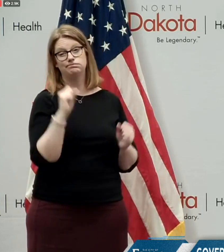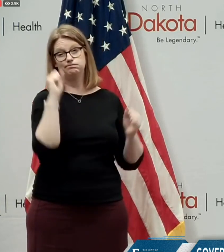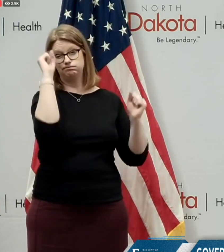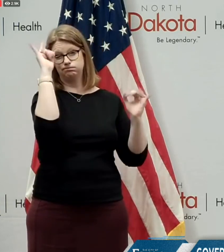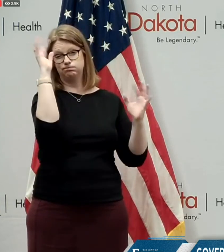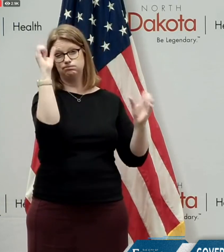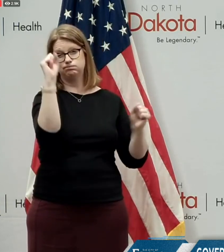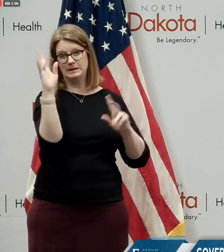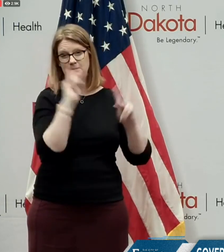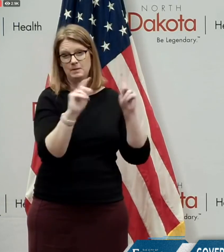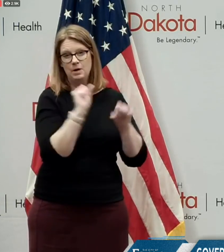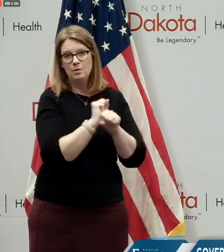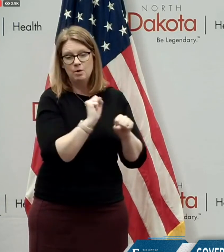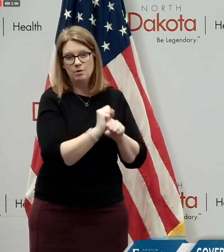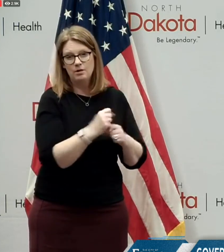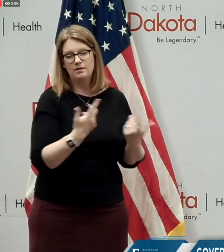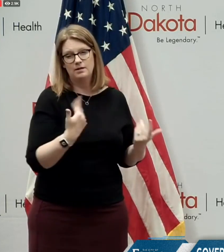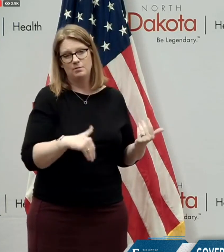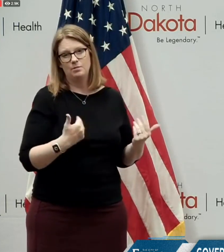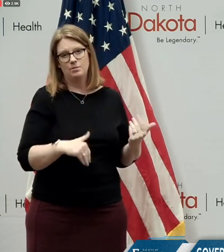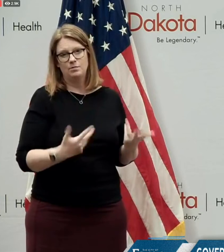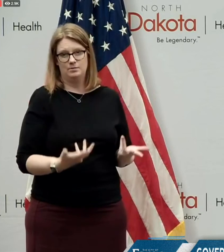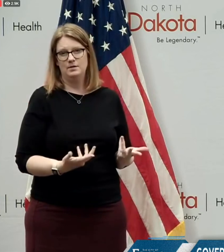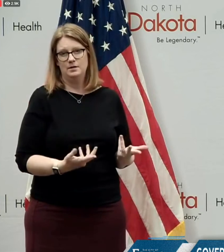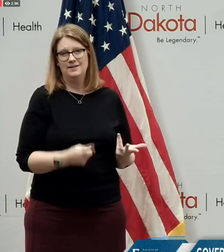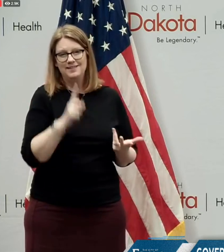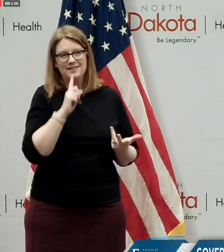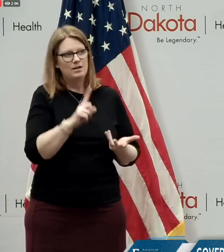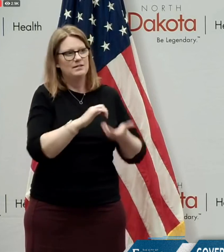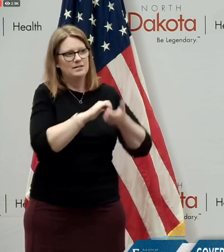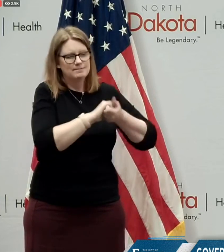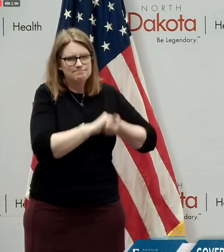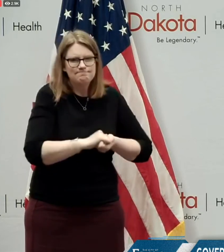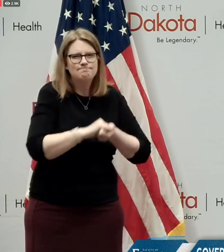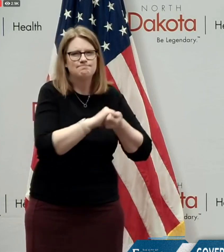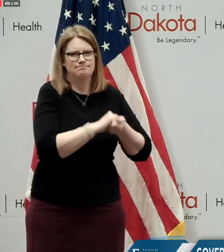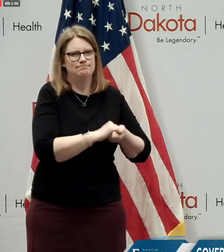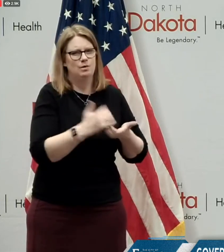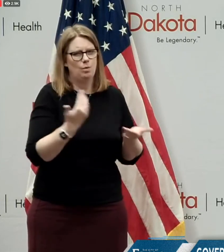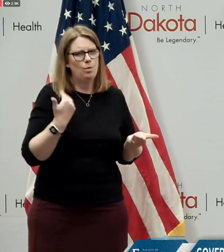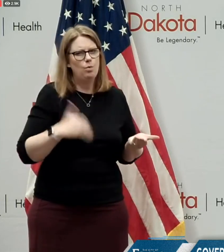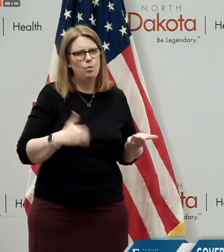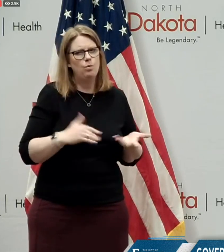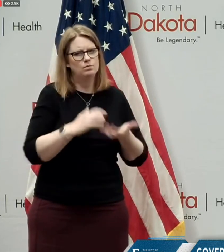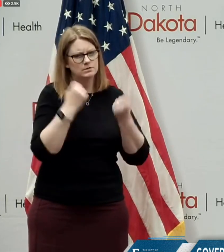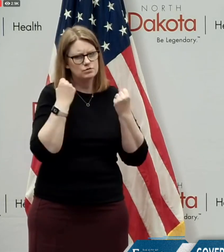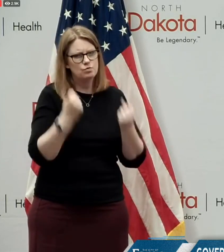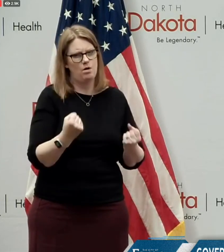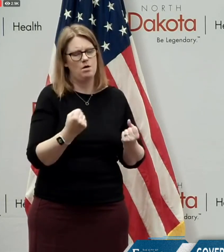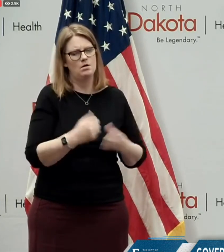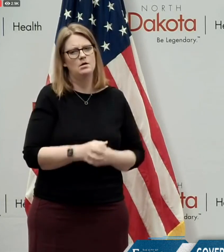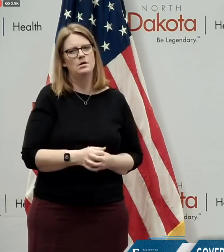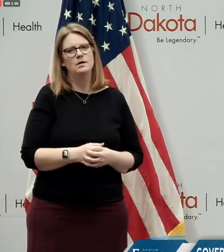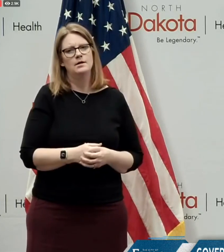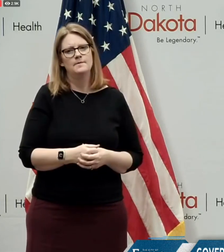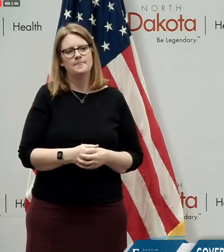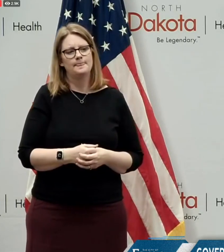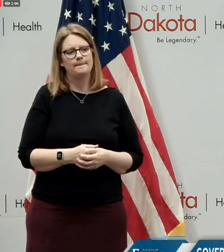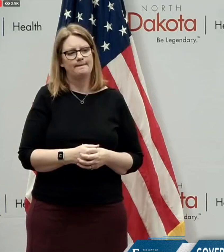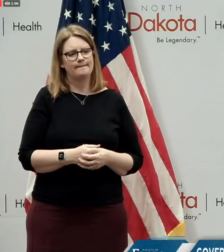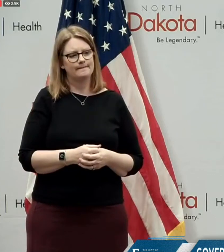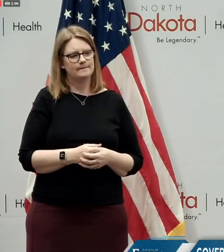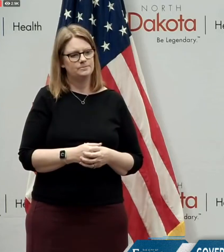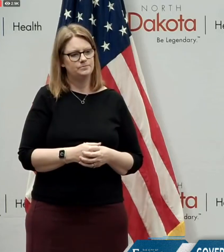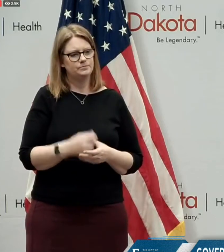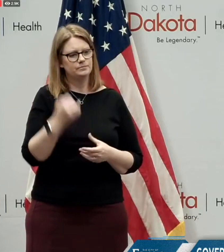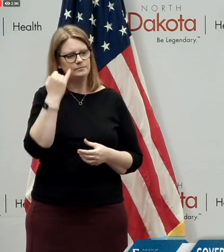with. So I can't say enough of how strong this partnership has been in the months during this pandemic. So again, if